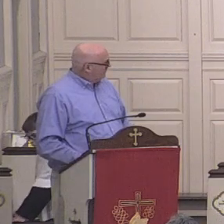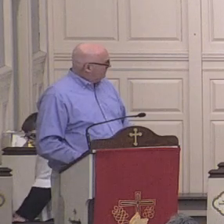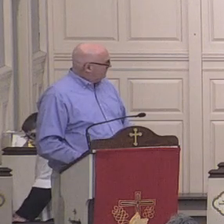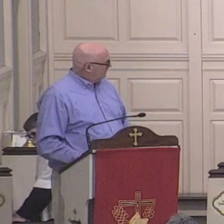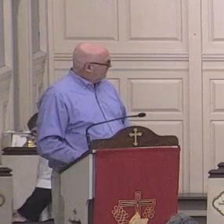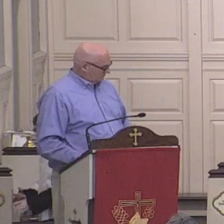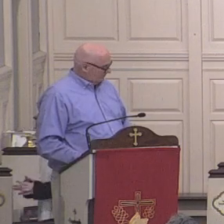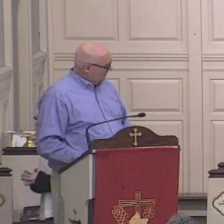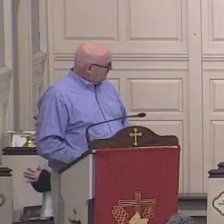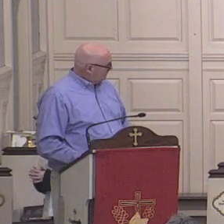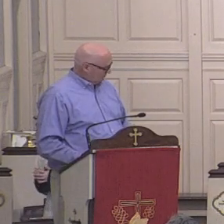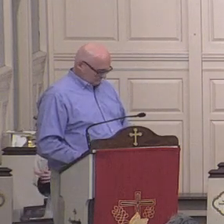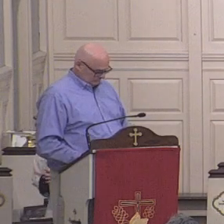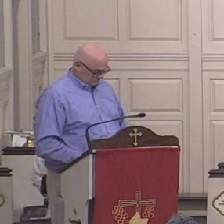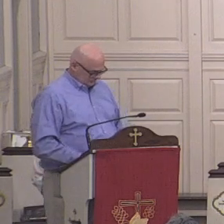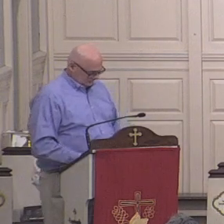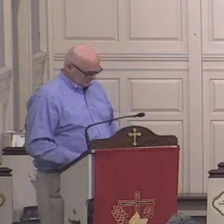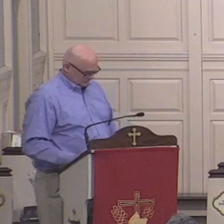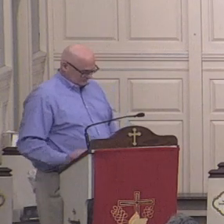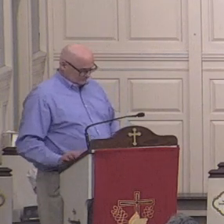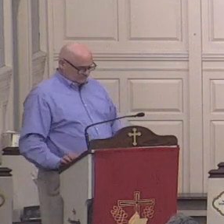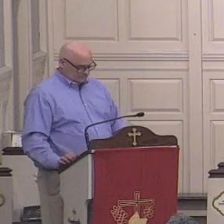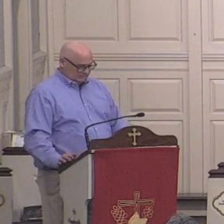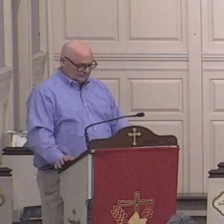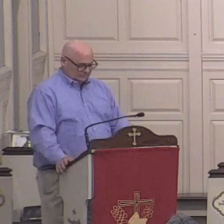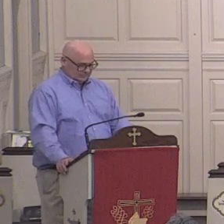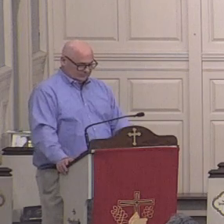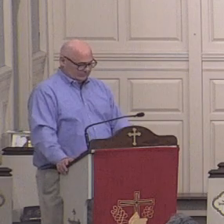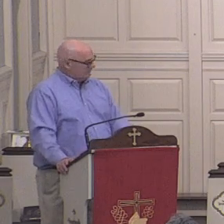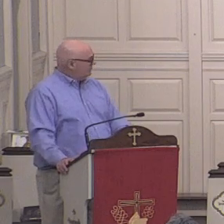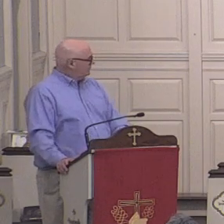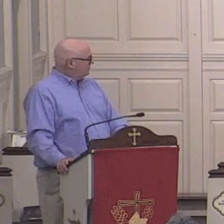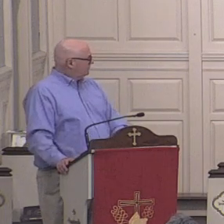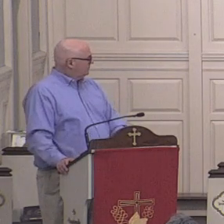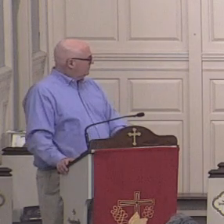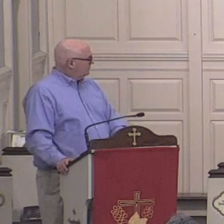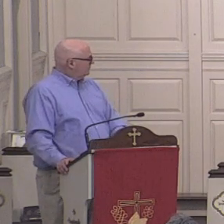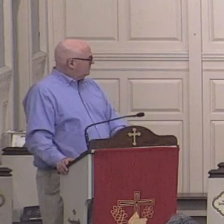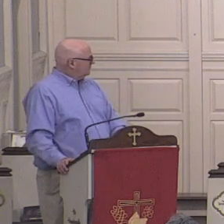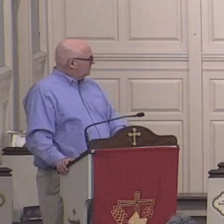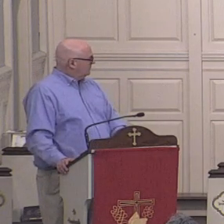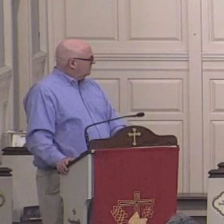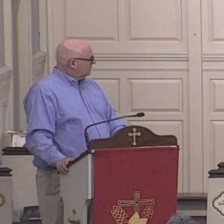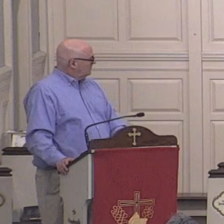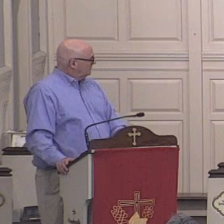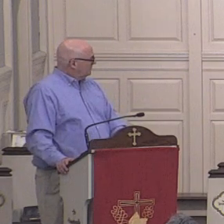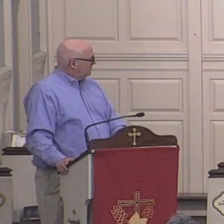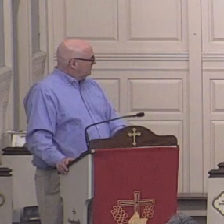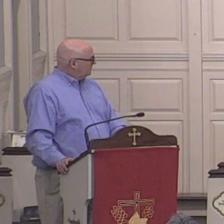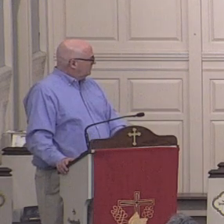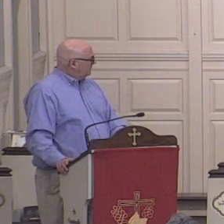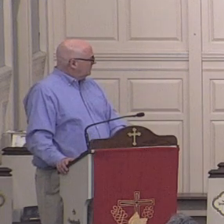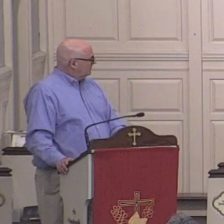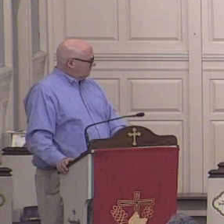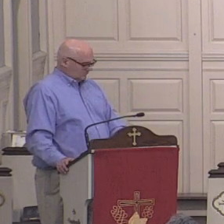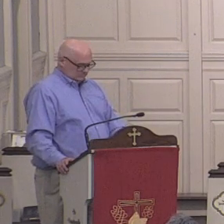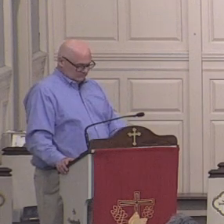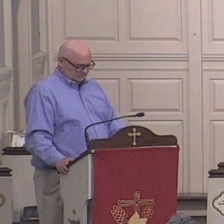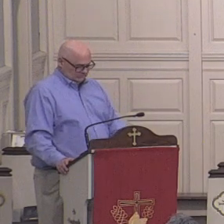was with you teaching in the temple area, yet you did not arrest me, but that the scriptures may be